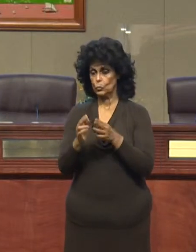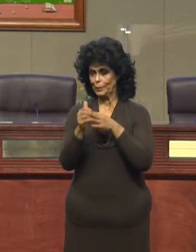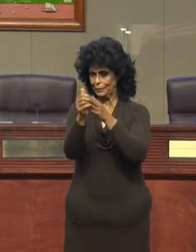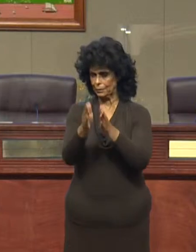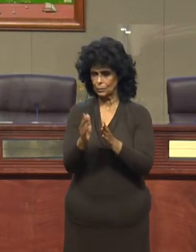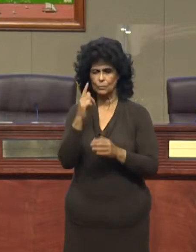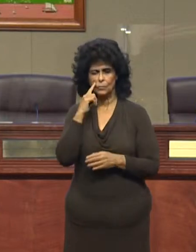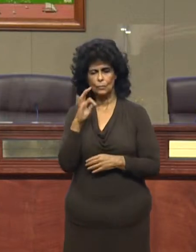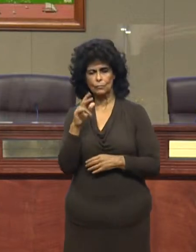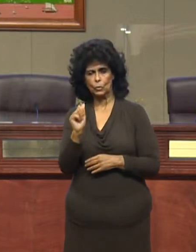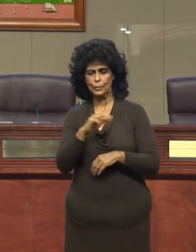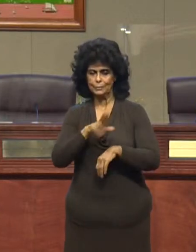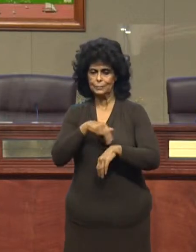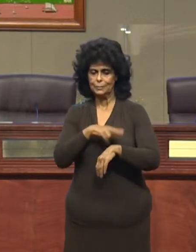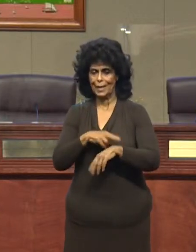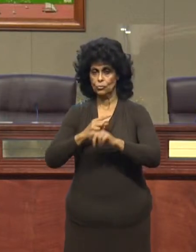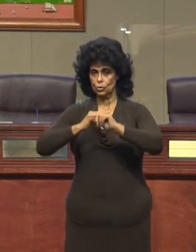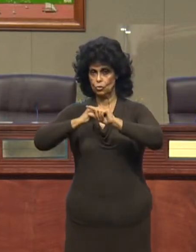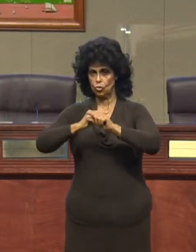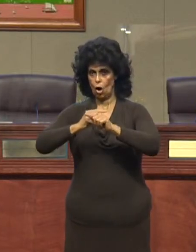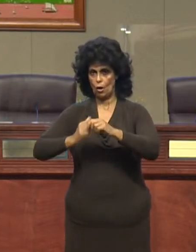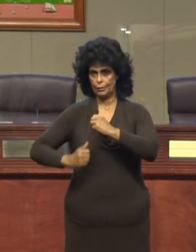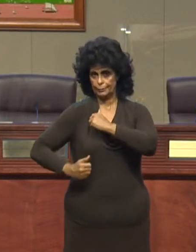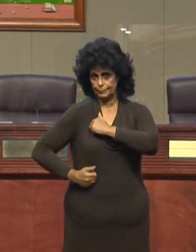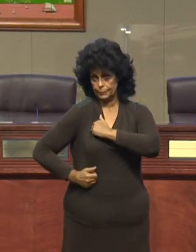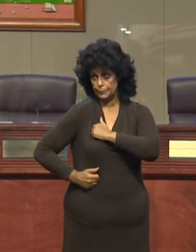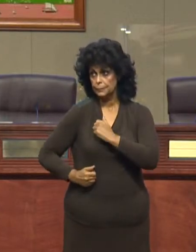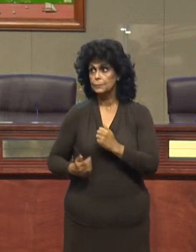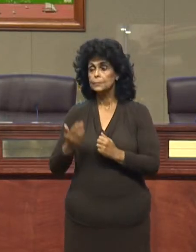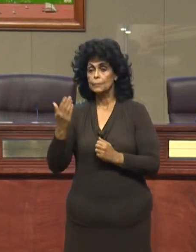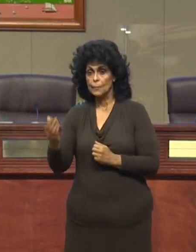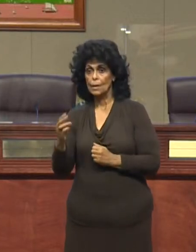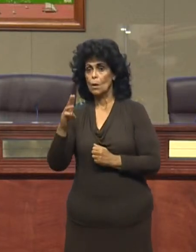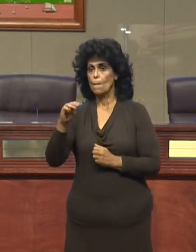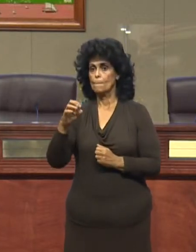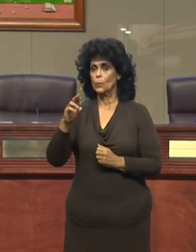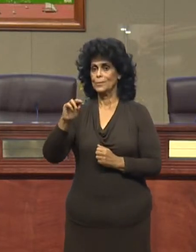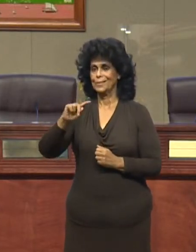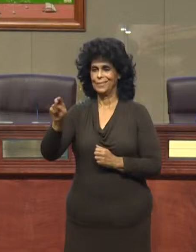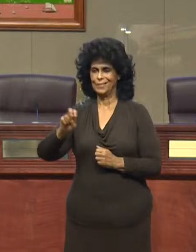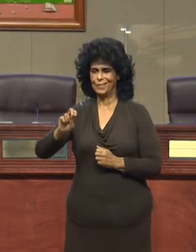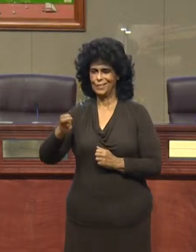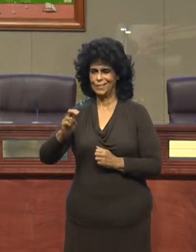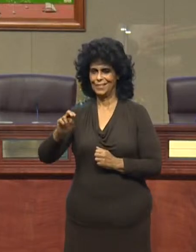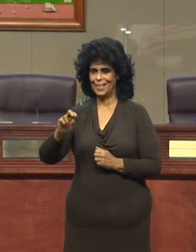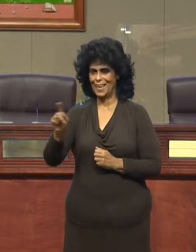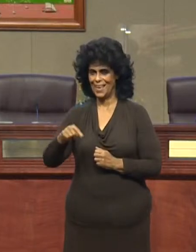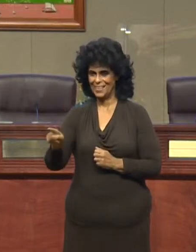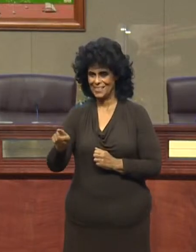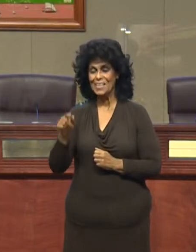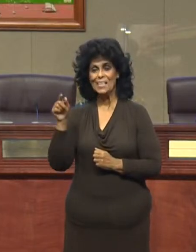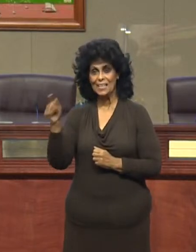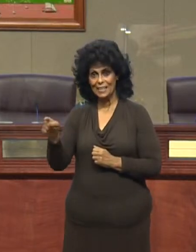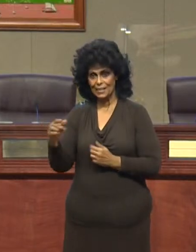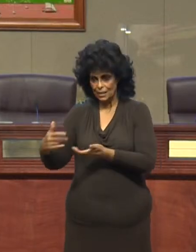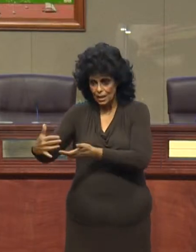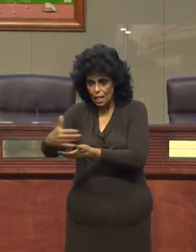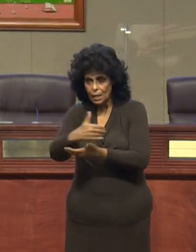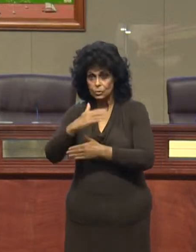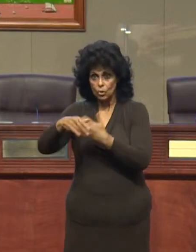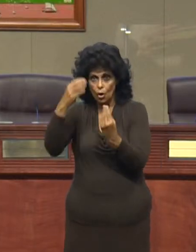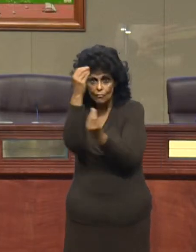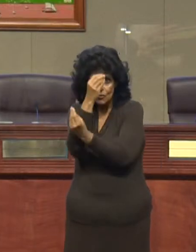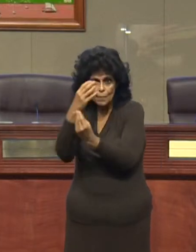Guard. Specialist Montanez collected and reported all testing